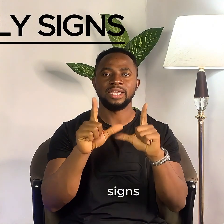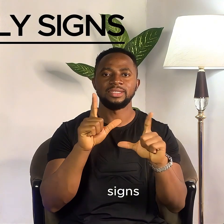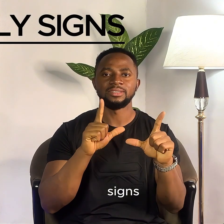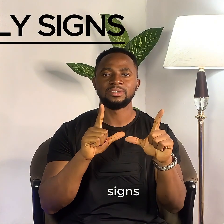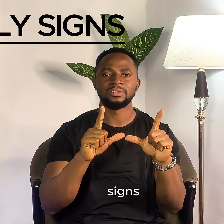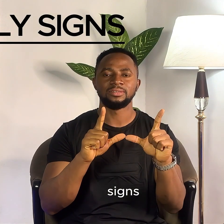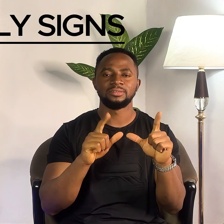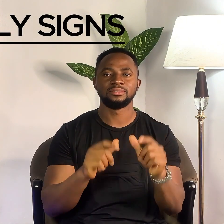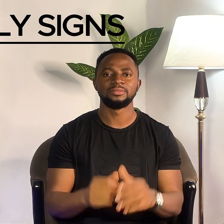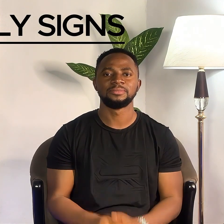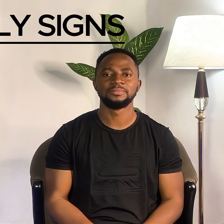signs.